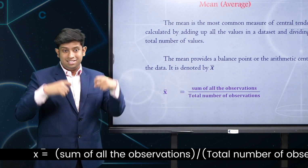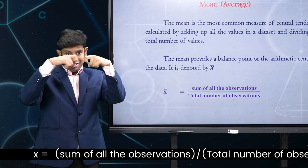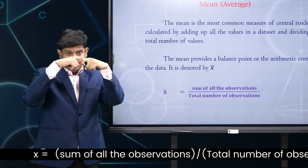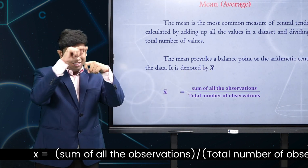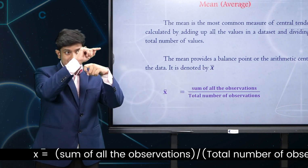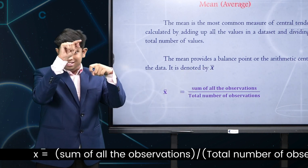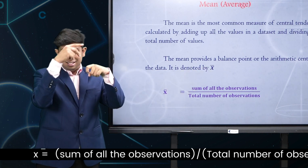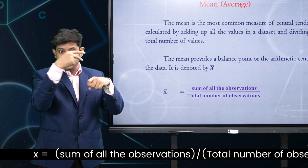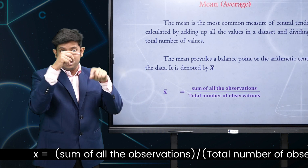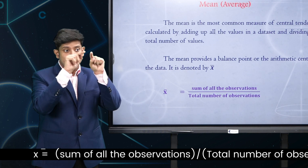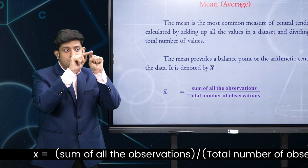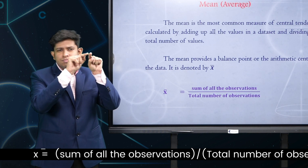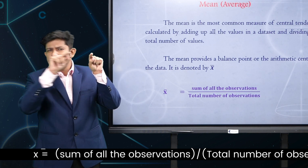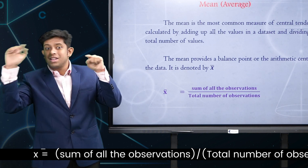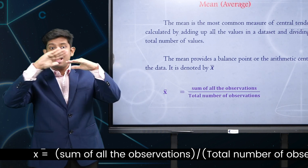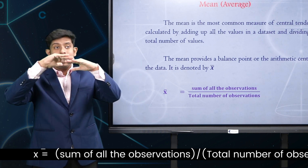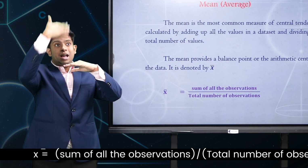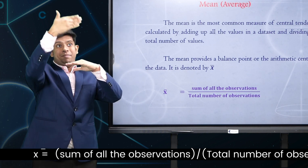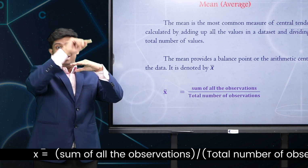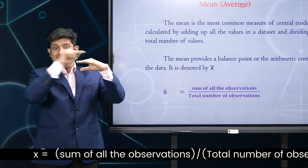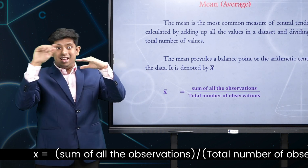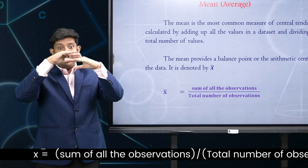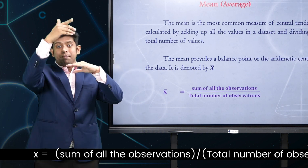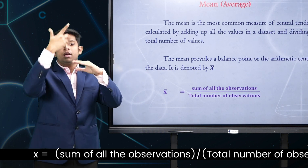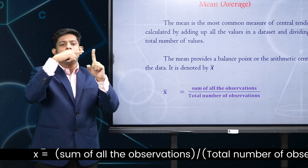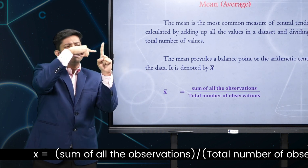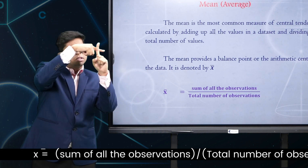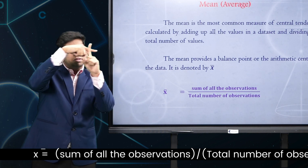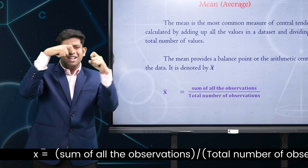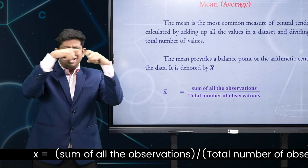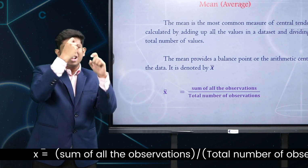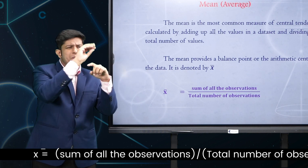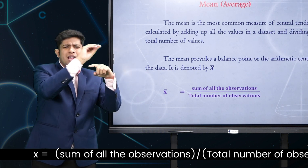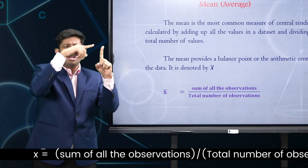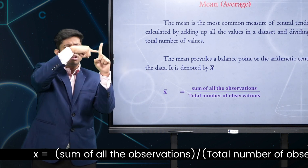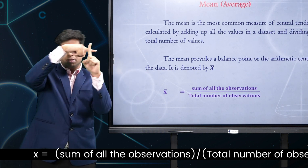X bar is equal to sum of all the observations by total number of observations.